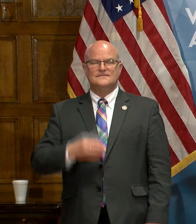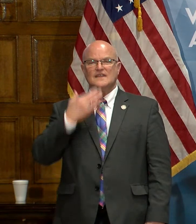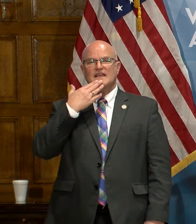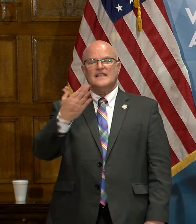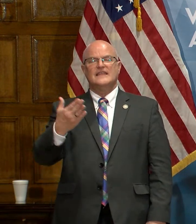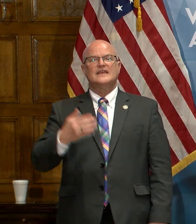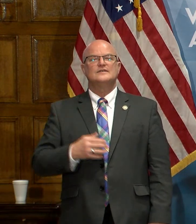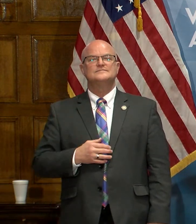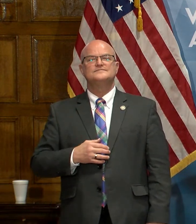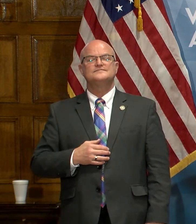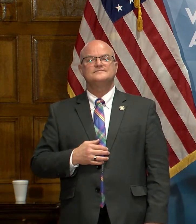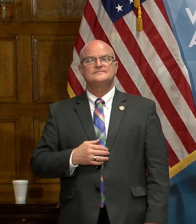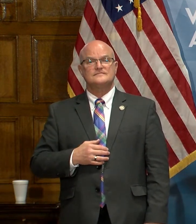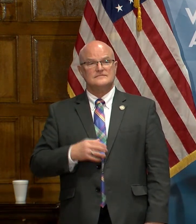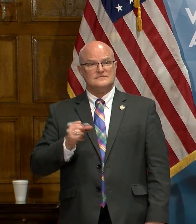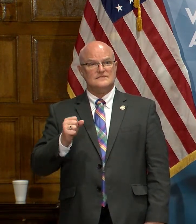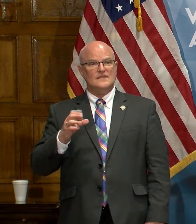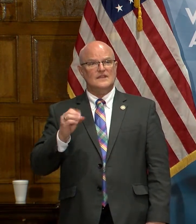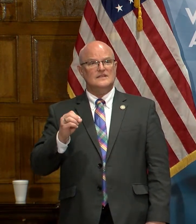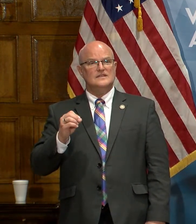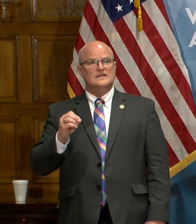Thank you.